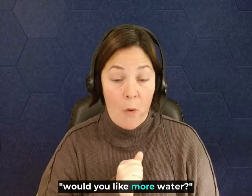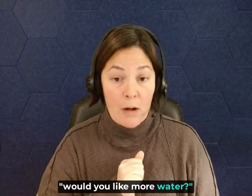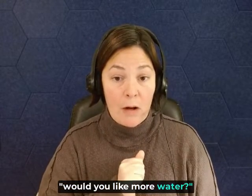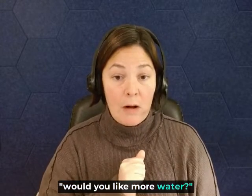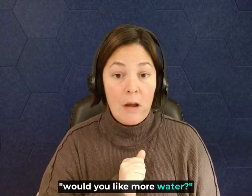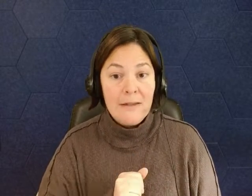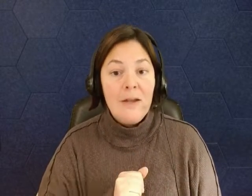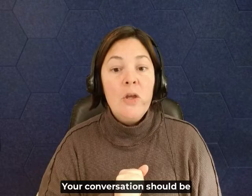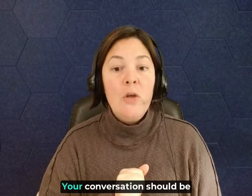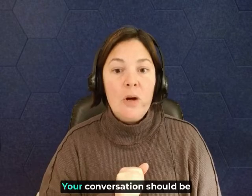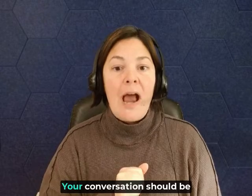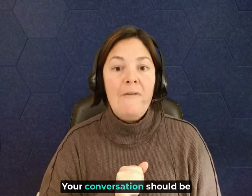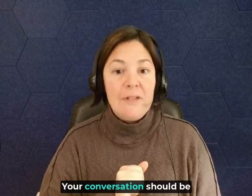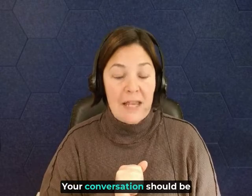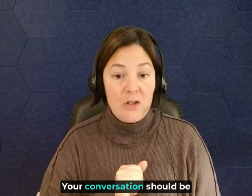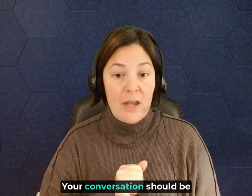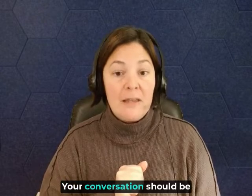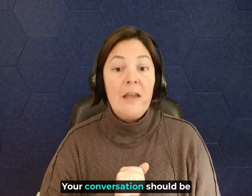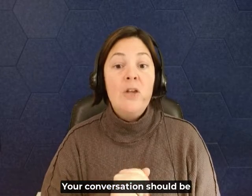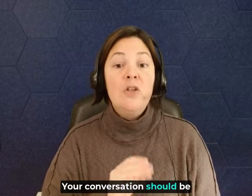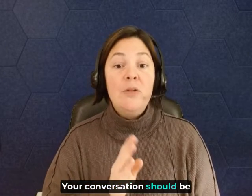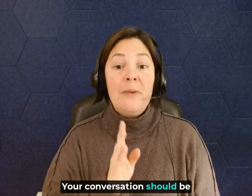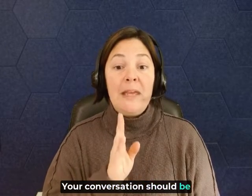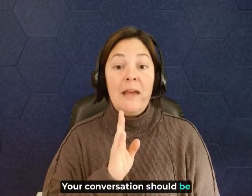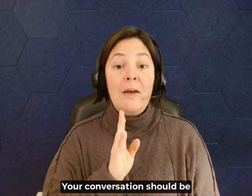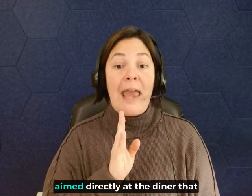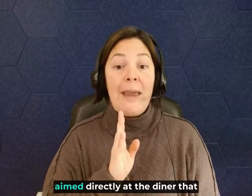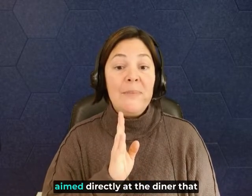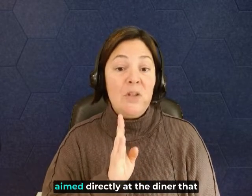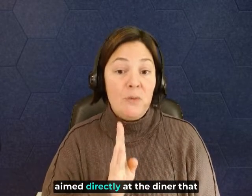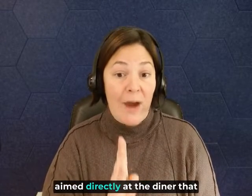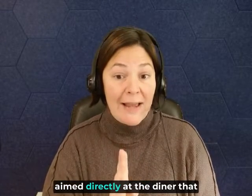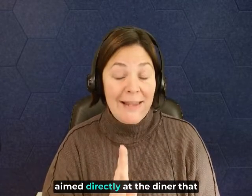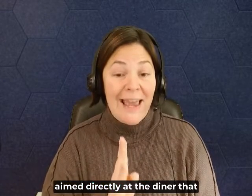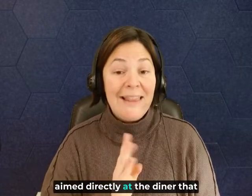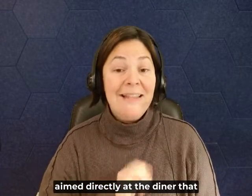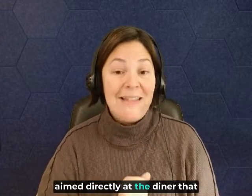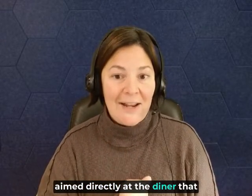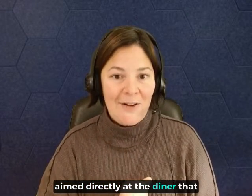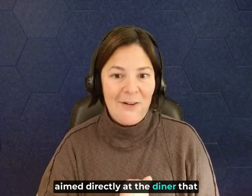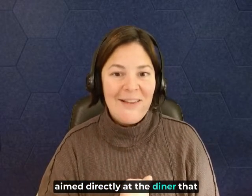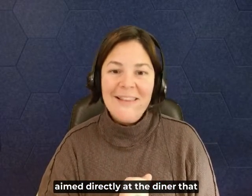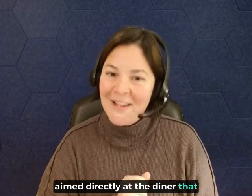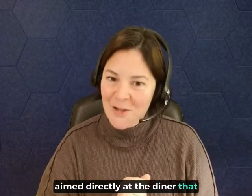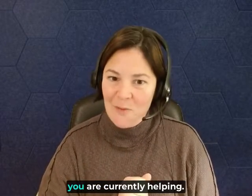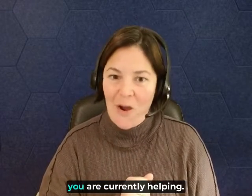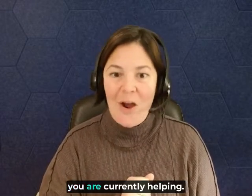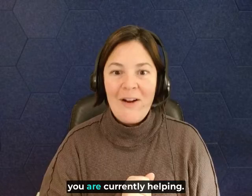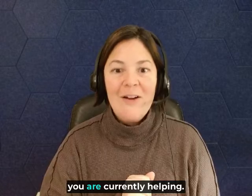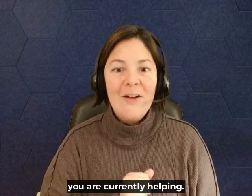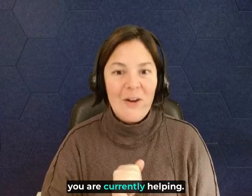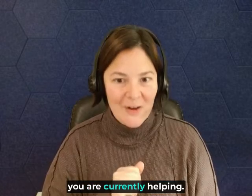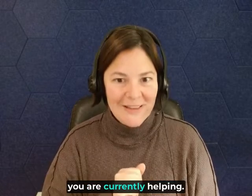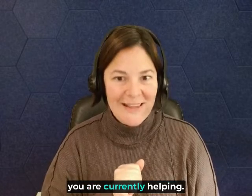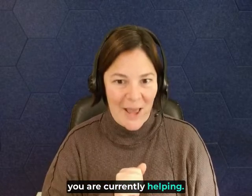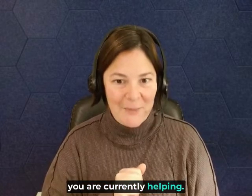water? Your conversation should be aimed directly at the diner that you are currently helping.